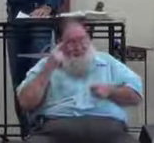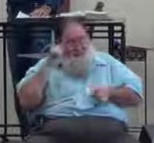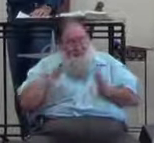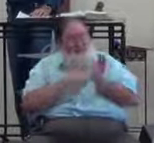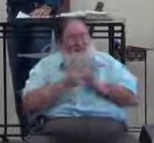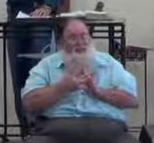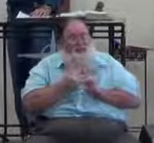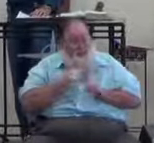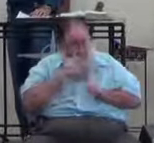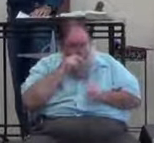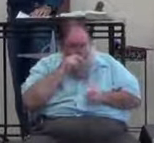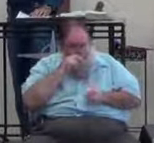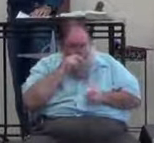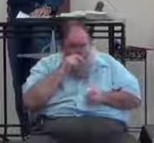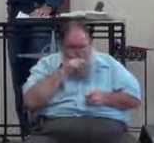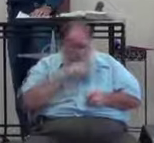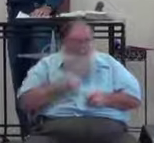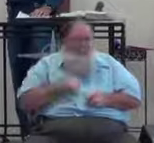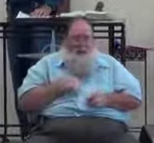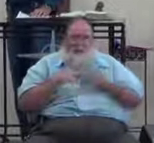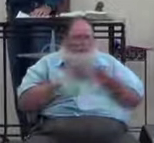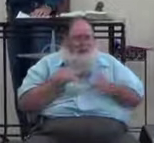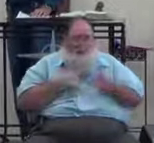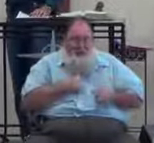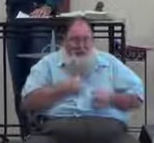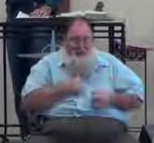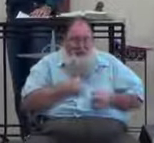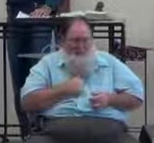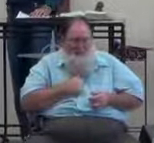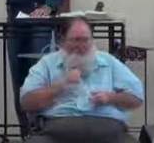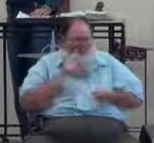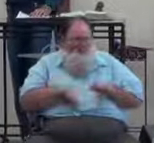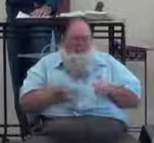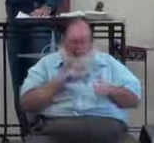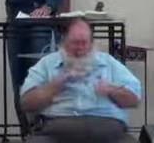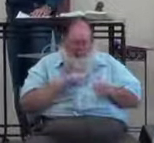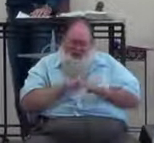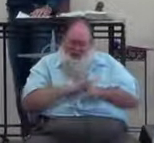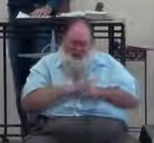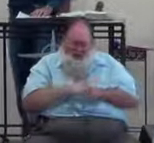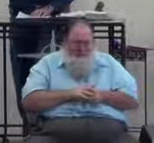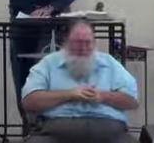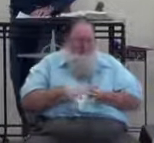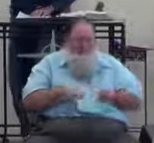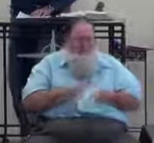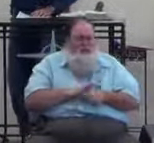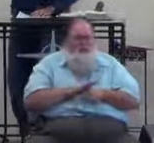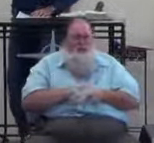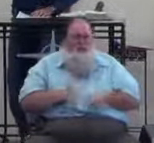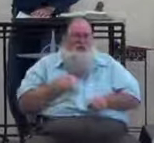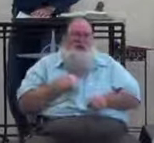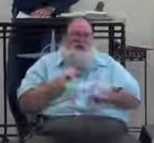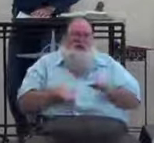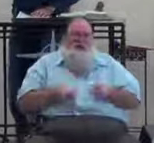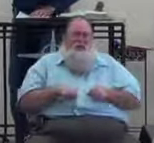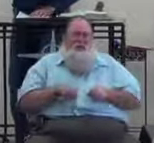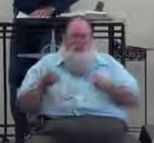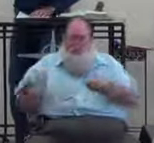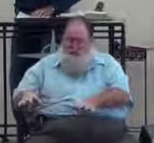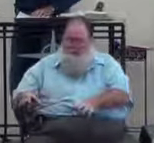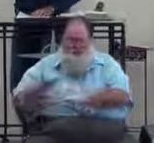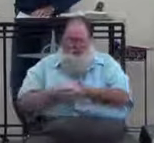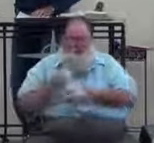couldn't read enough, I couldn't do enough, I was just on fire. And we can't lose that. We need to keep that